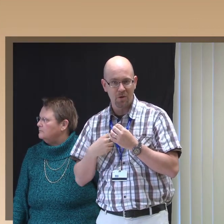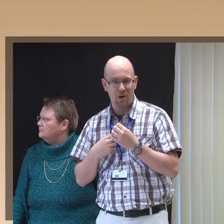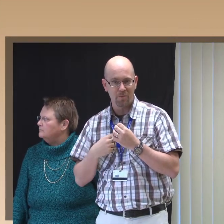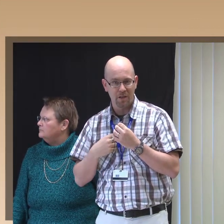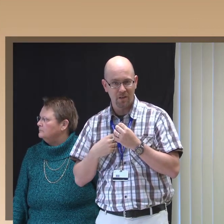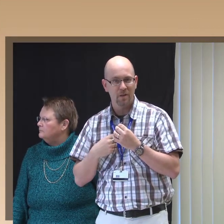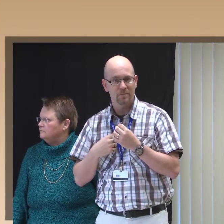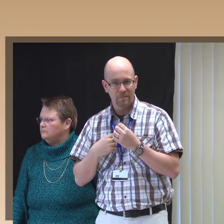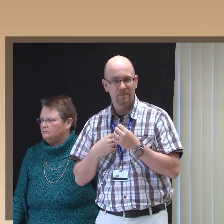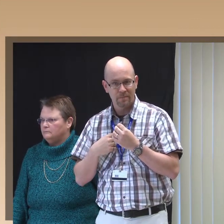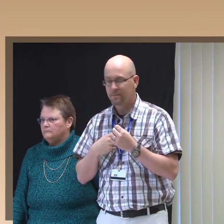more harm than good.